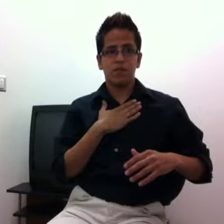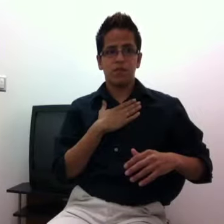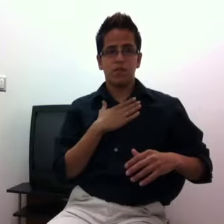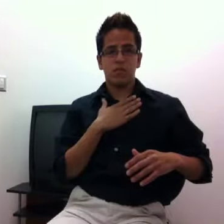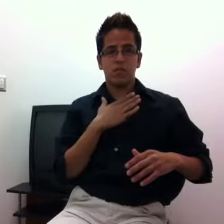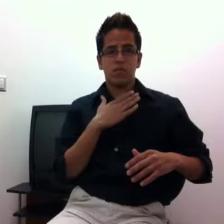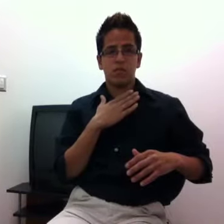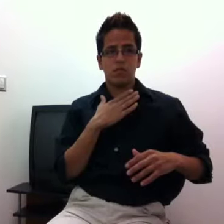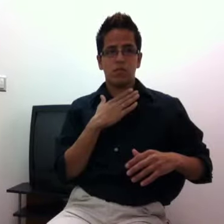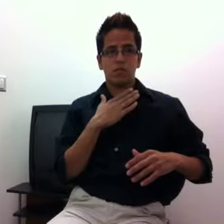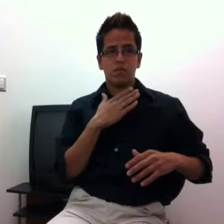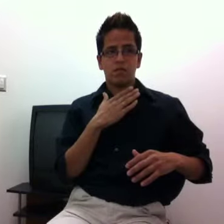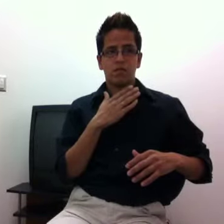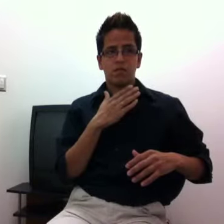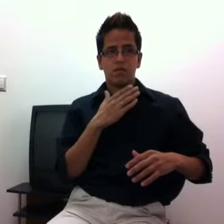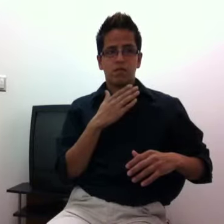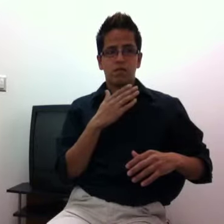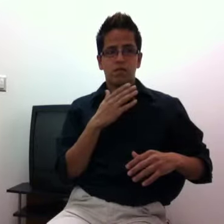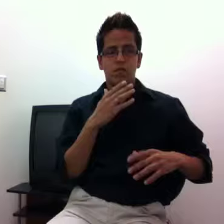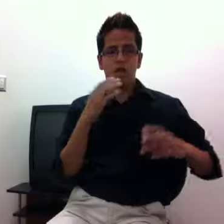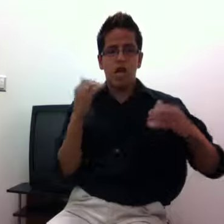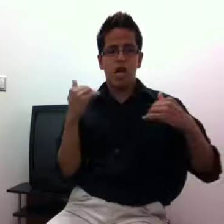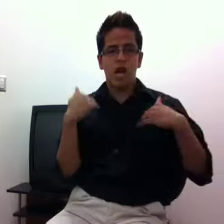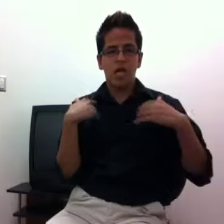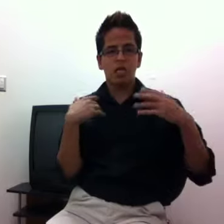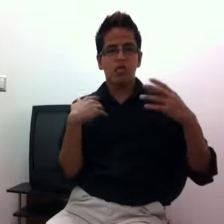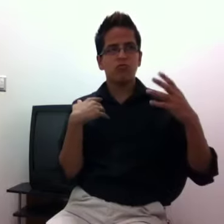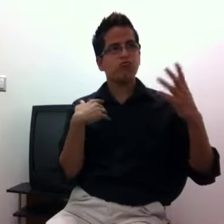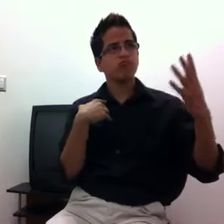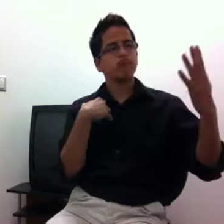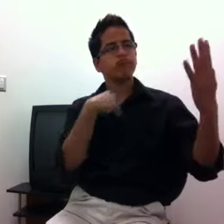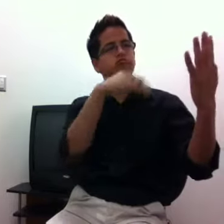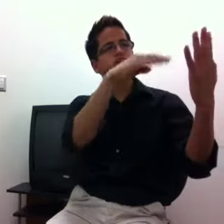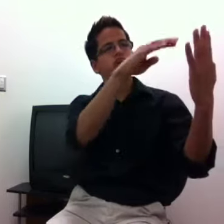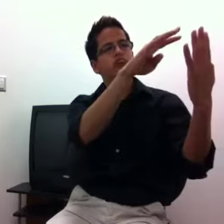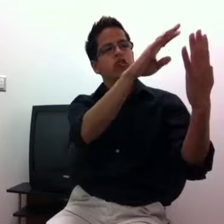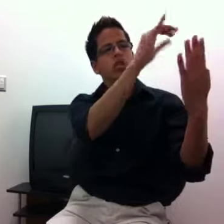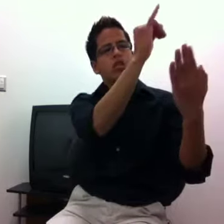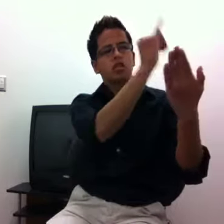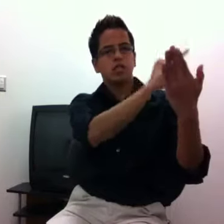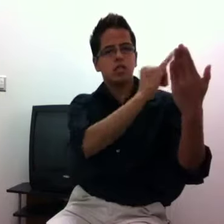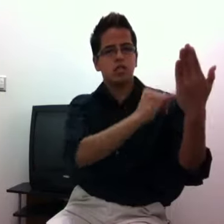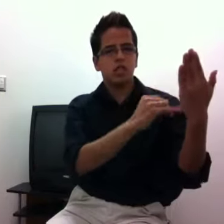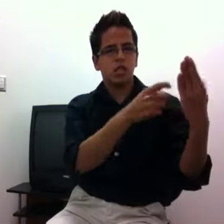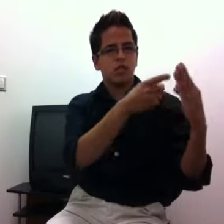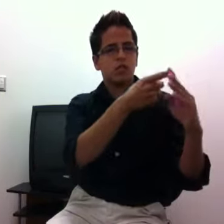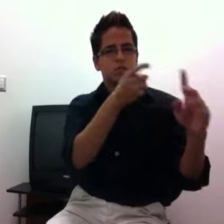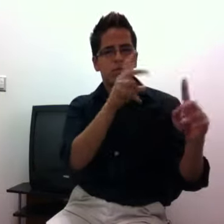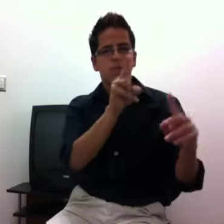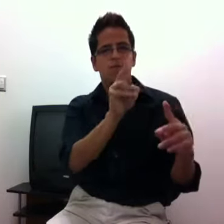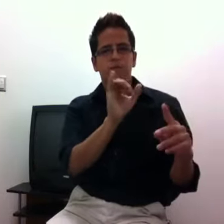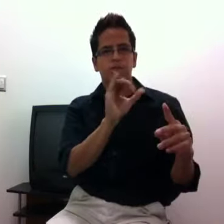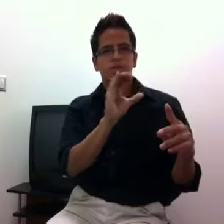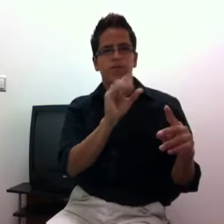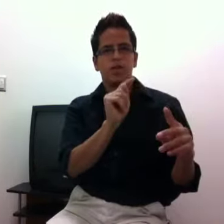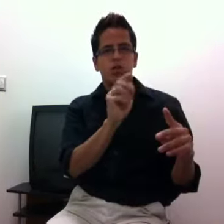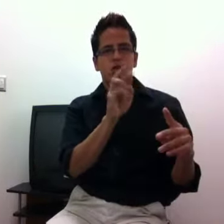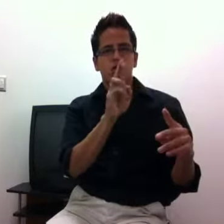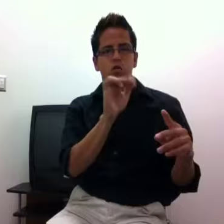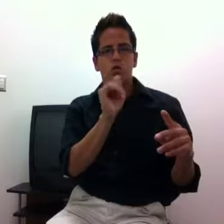because you will see a big fireplace, red brick, with a big oak beam across. Now, on